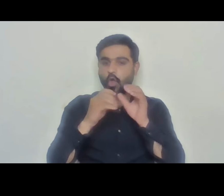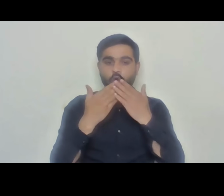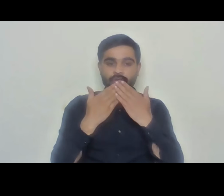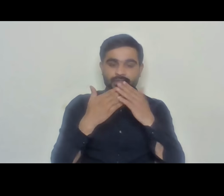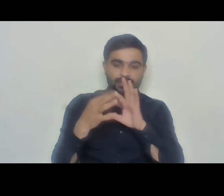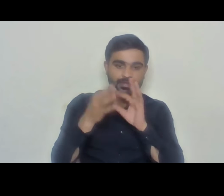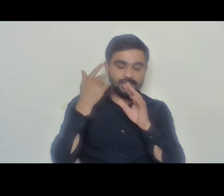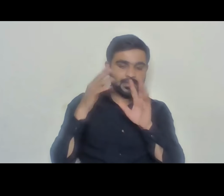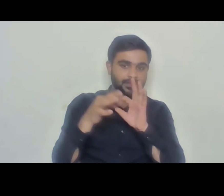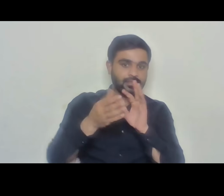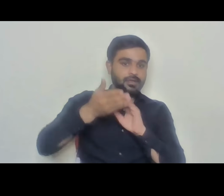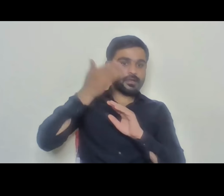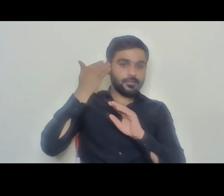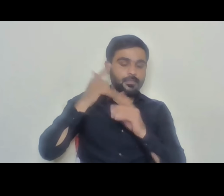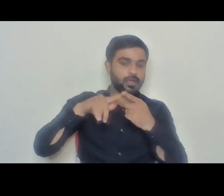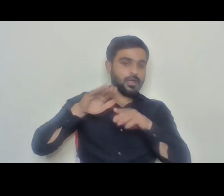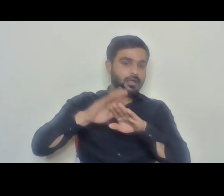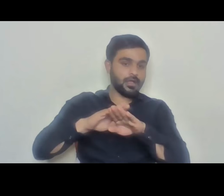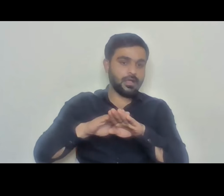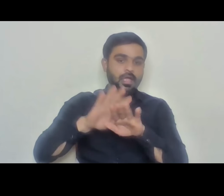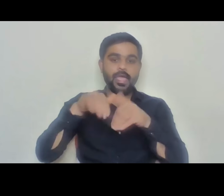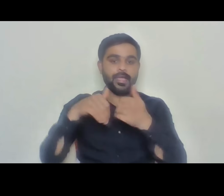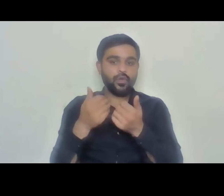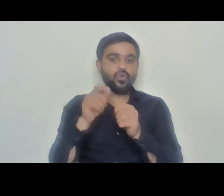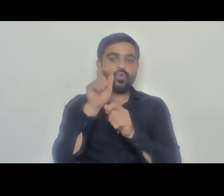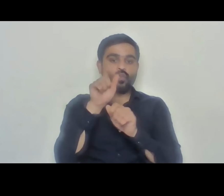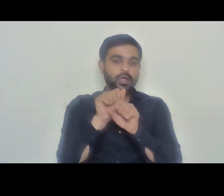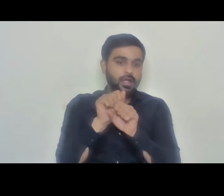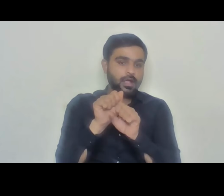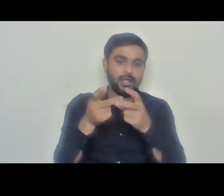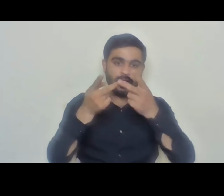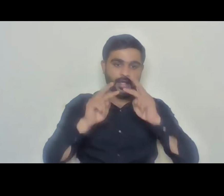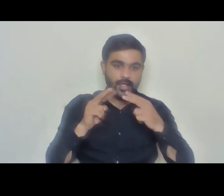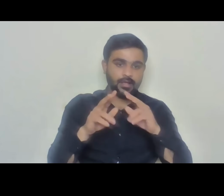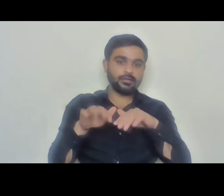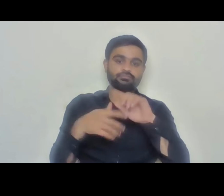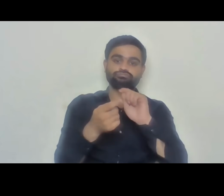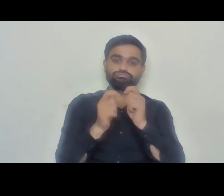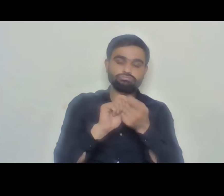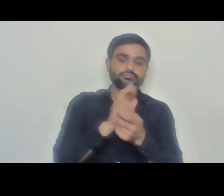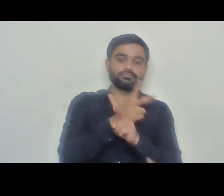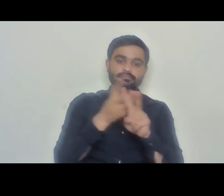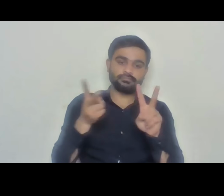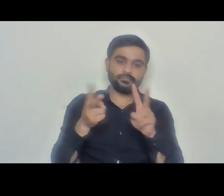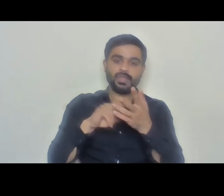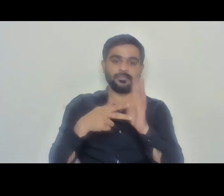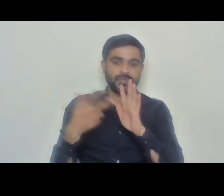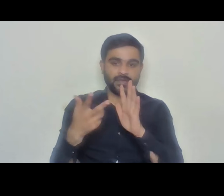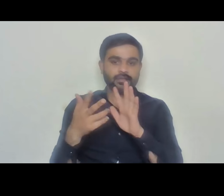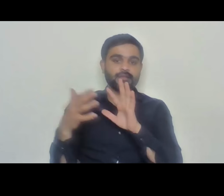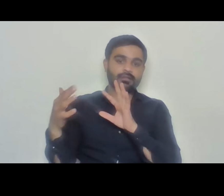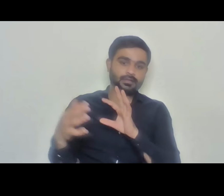out the past experiences and how the word transforms and how it changes its meaning,